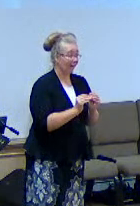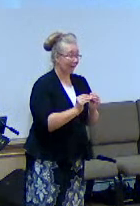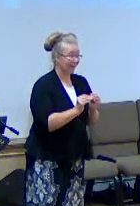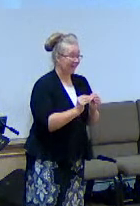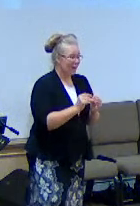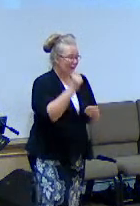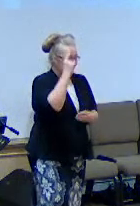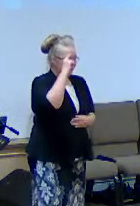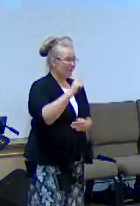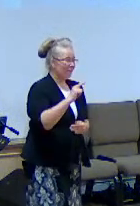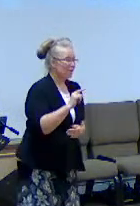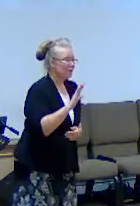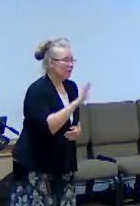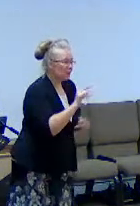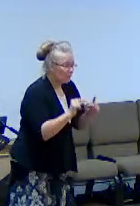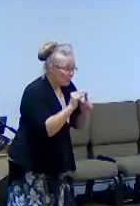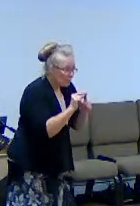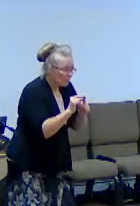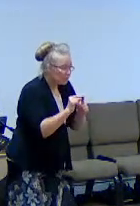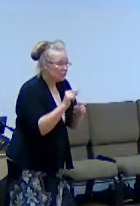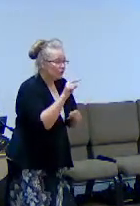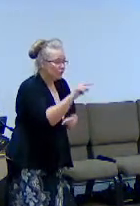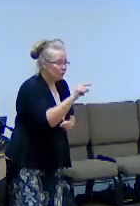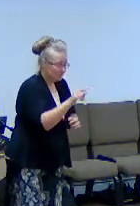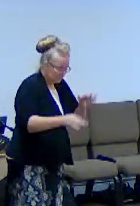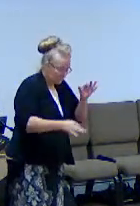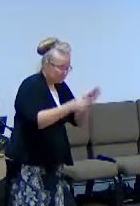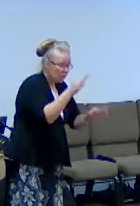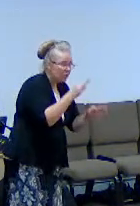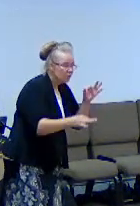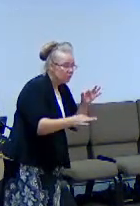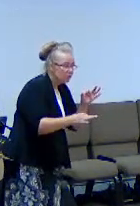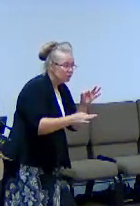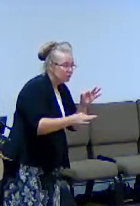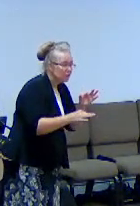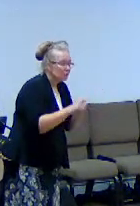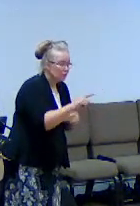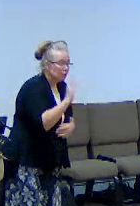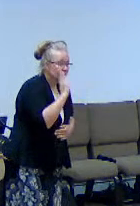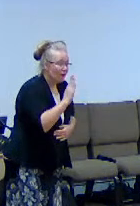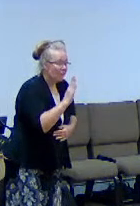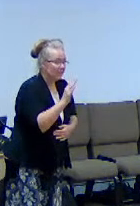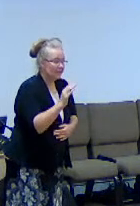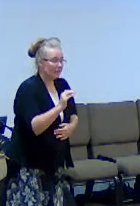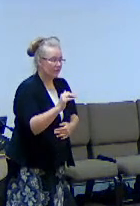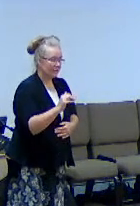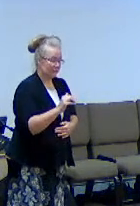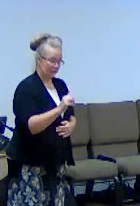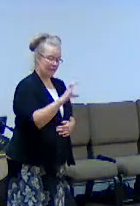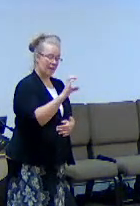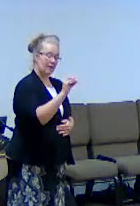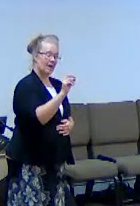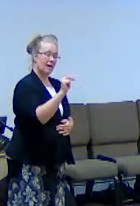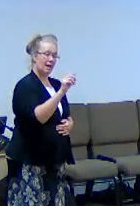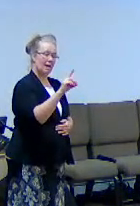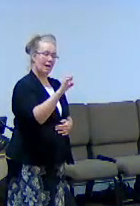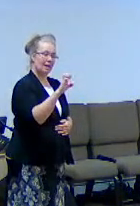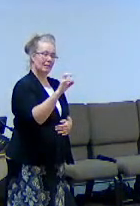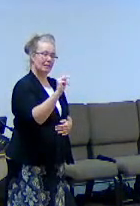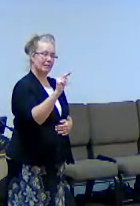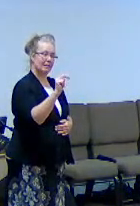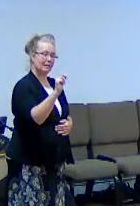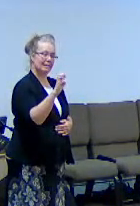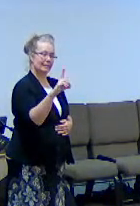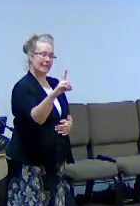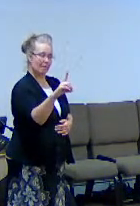For by thy words thou shalt be justified, and by thy words thou shalt be condemned. This shows me that our words are really